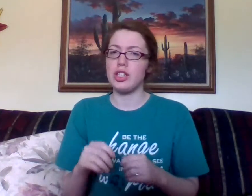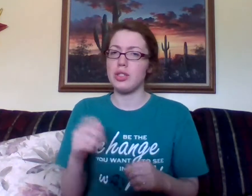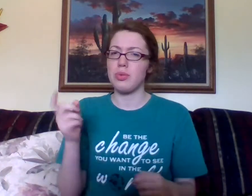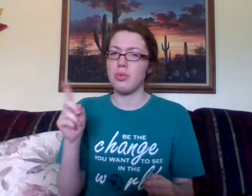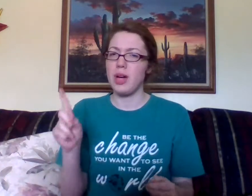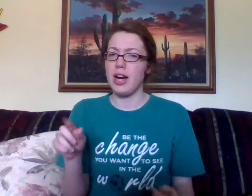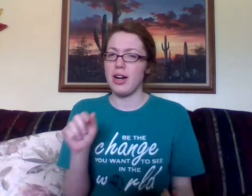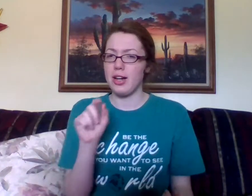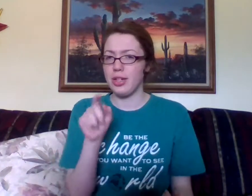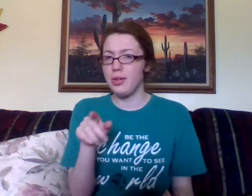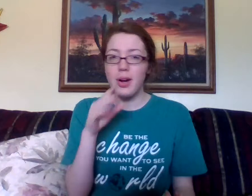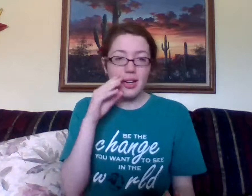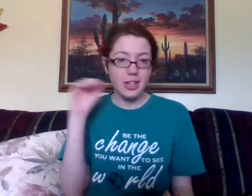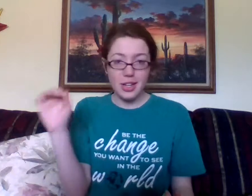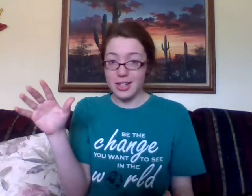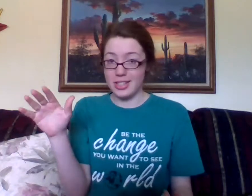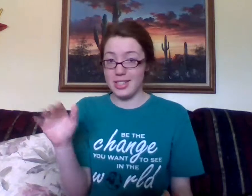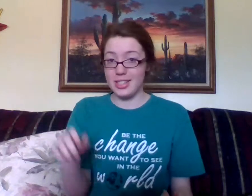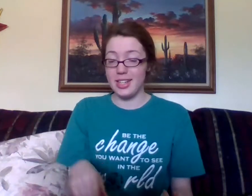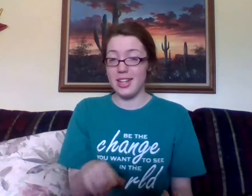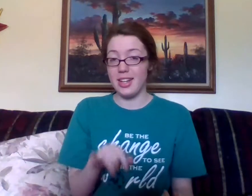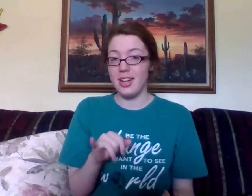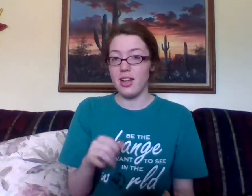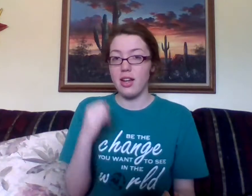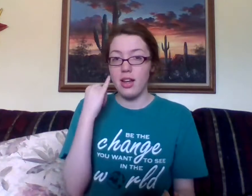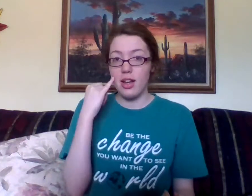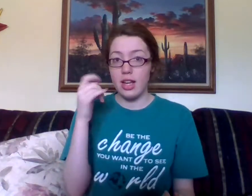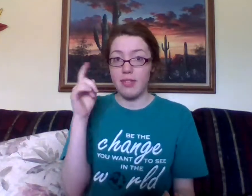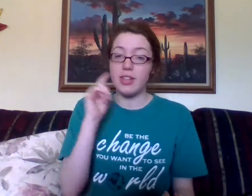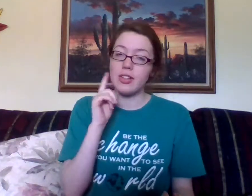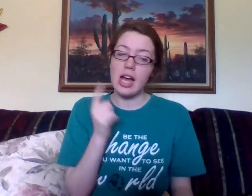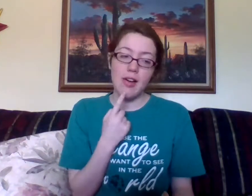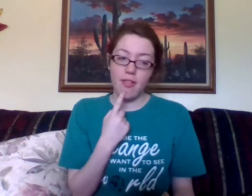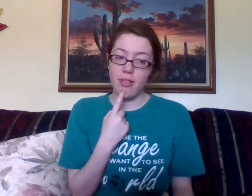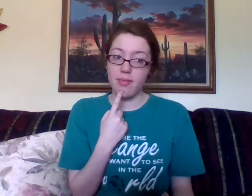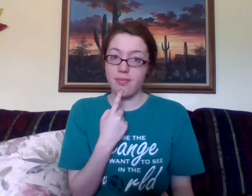countries where you are cursed if you're deaf.